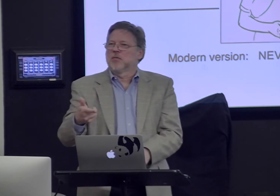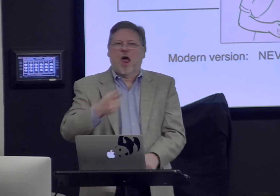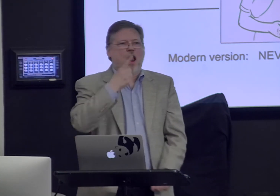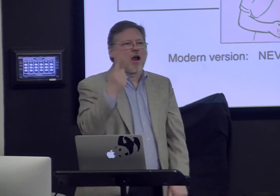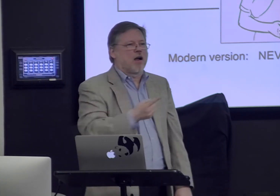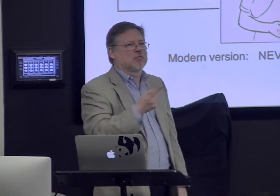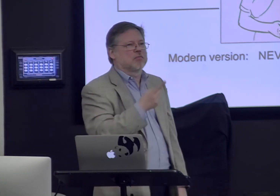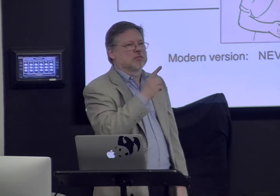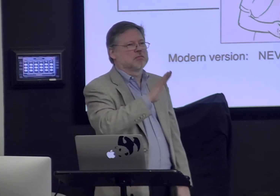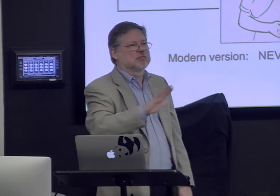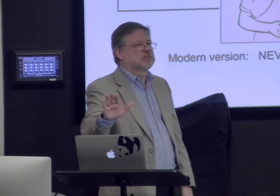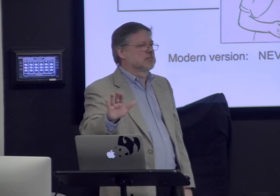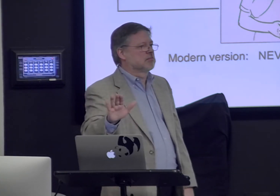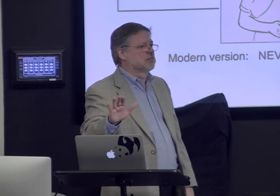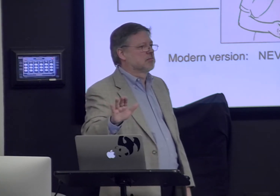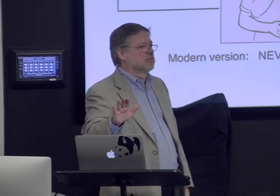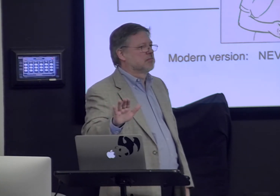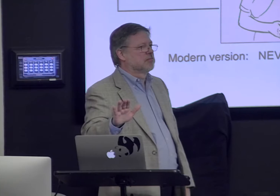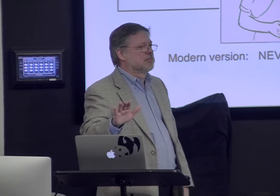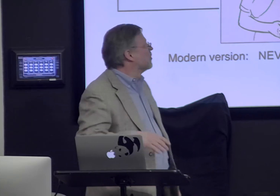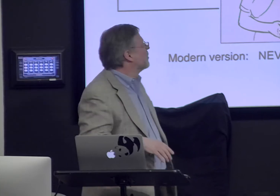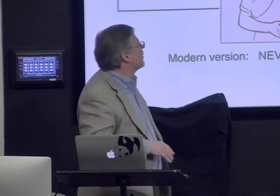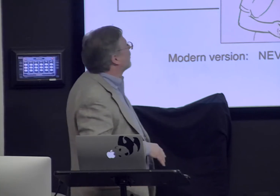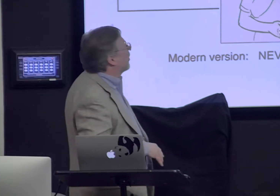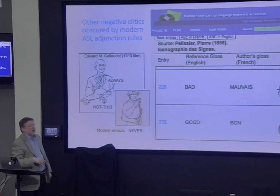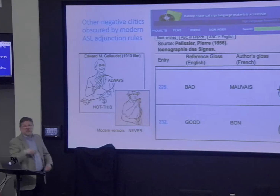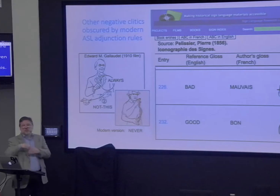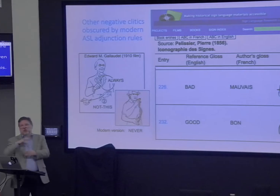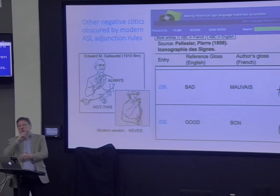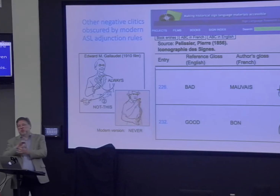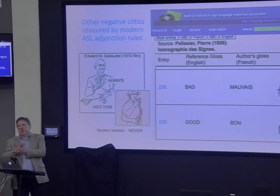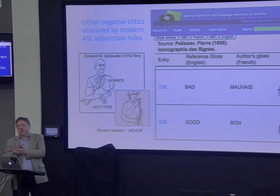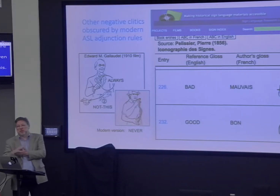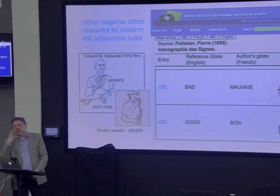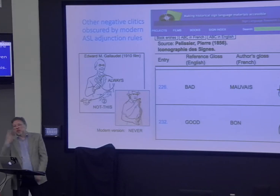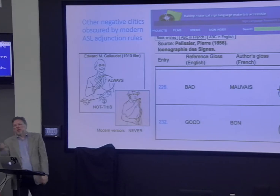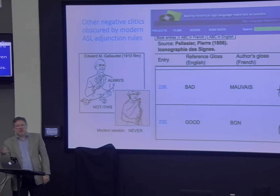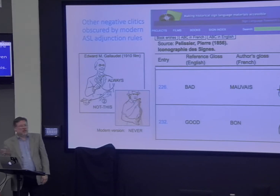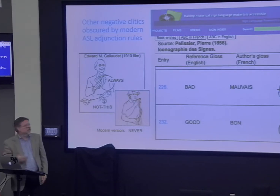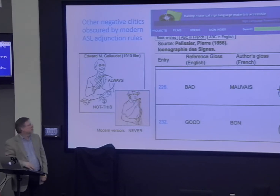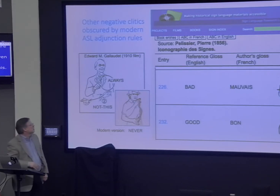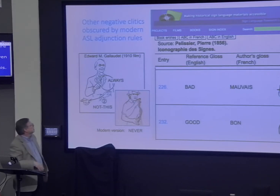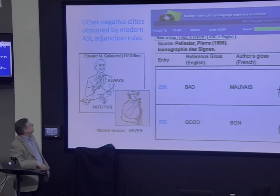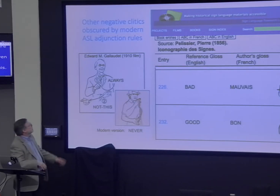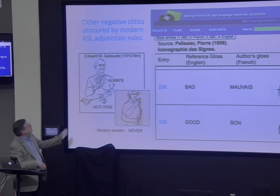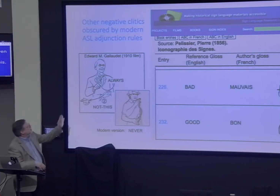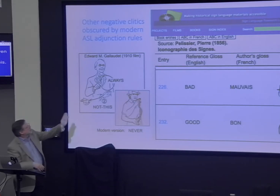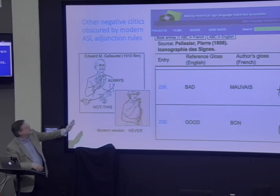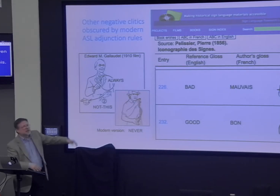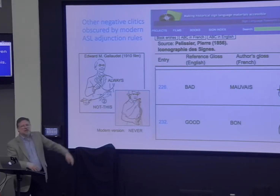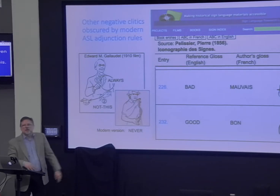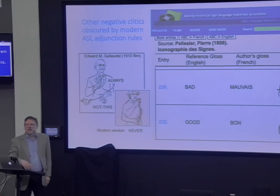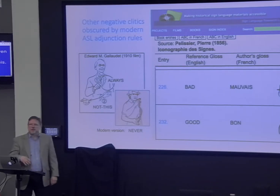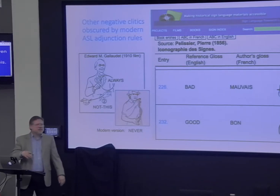We see this sign as the form never, without even realizing that it was once a compound